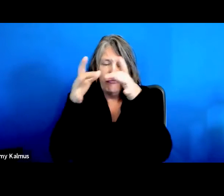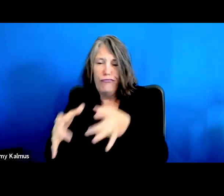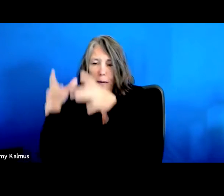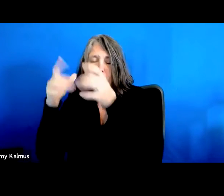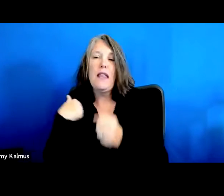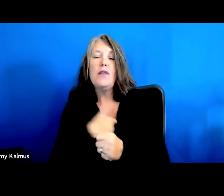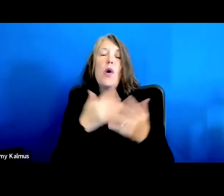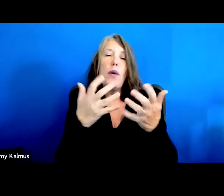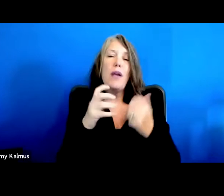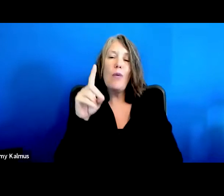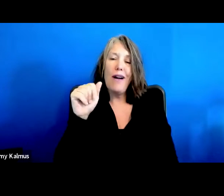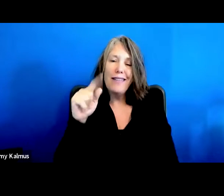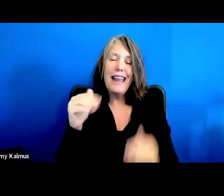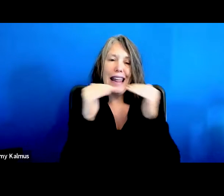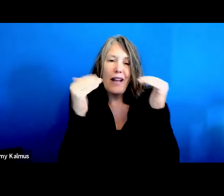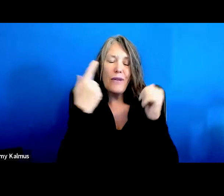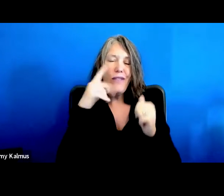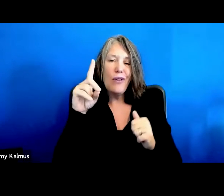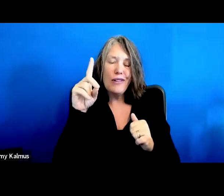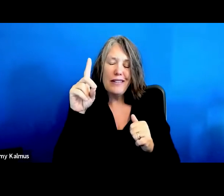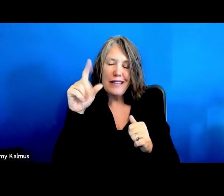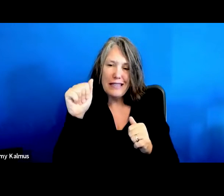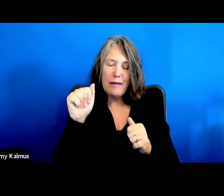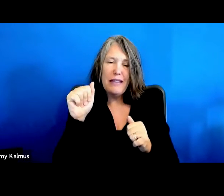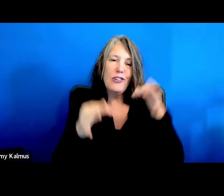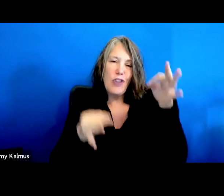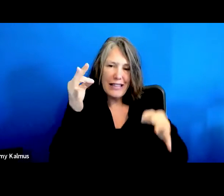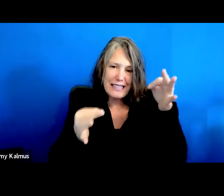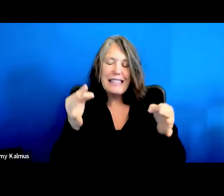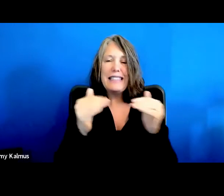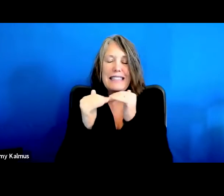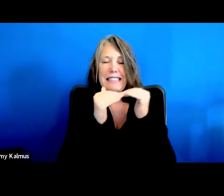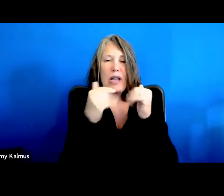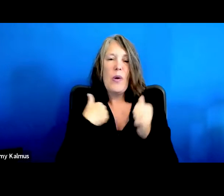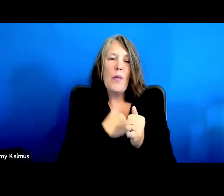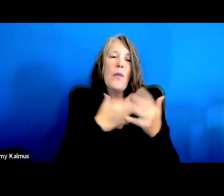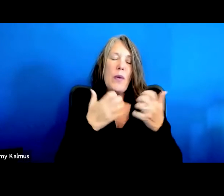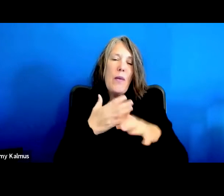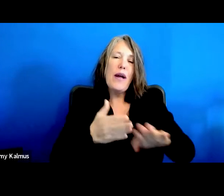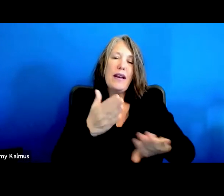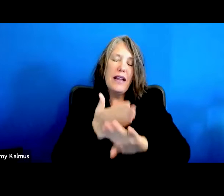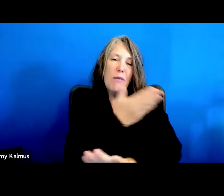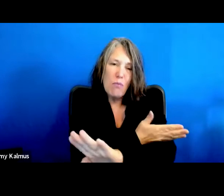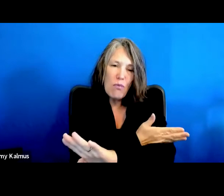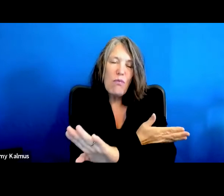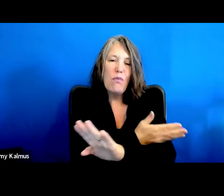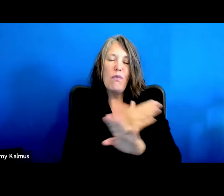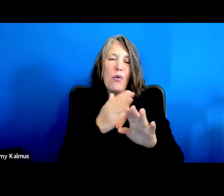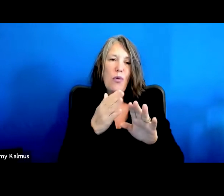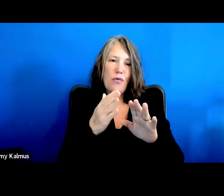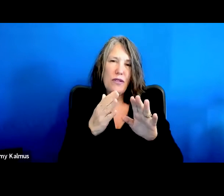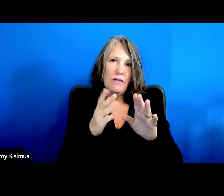data equity for disability justice, improved disability representation across all levels of data